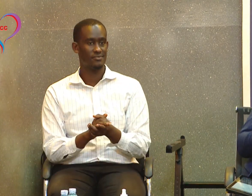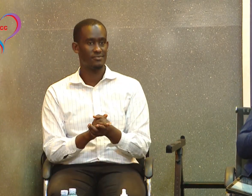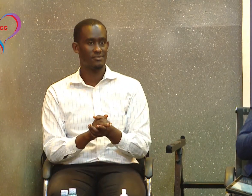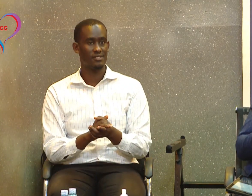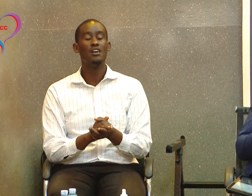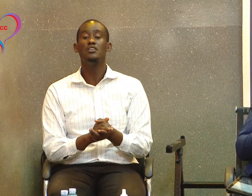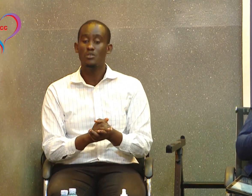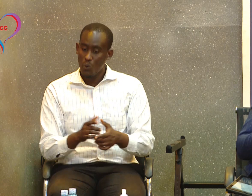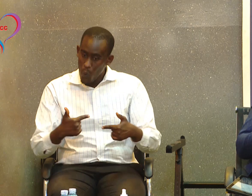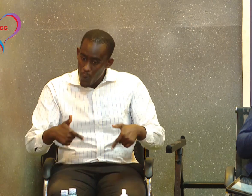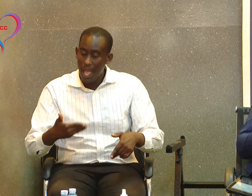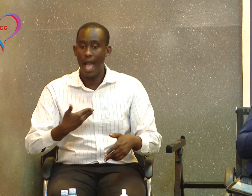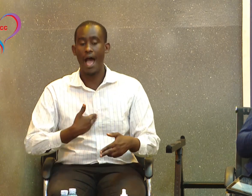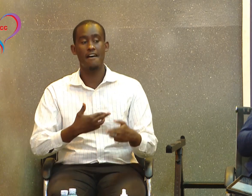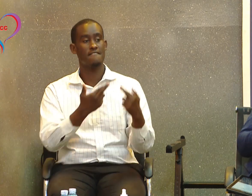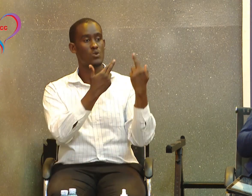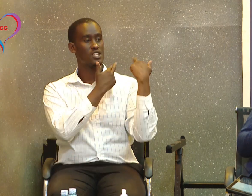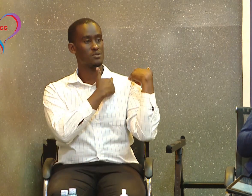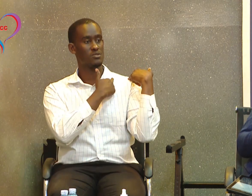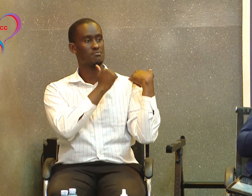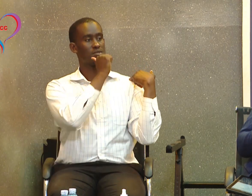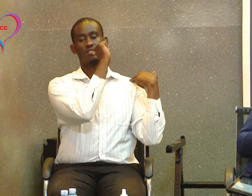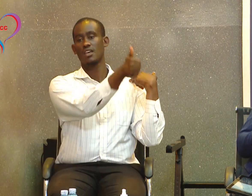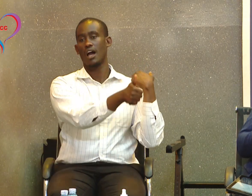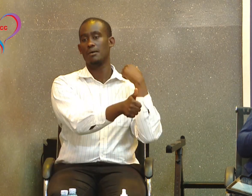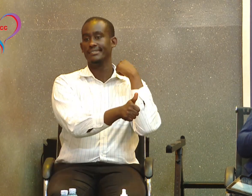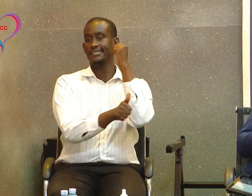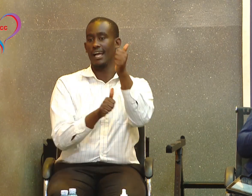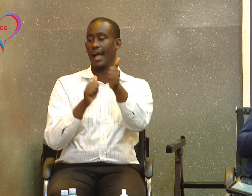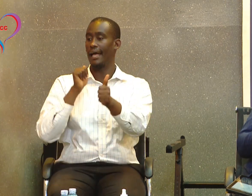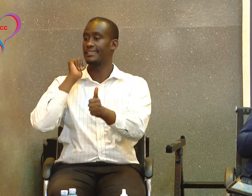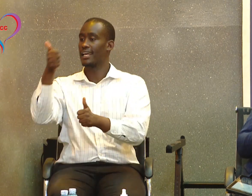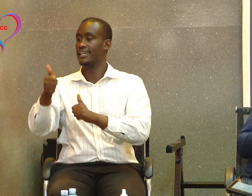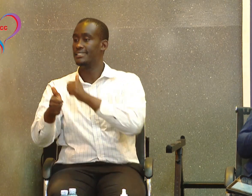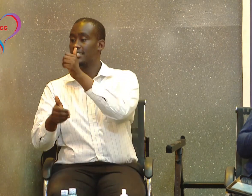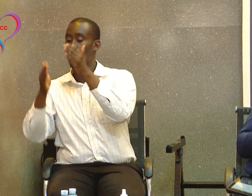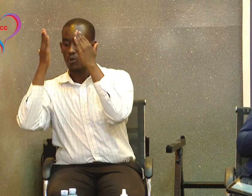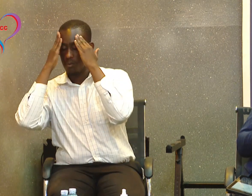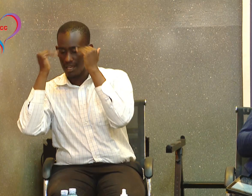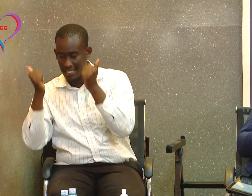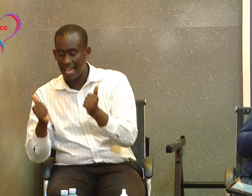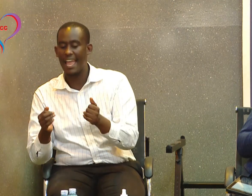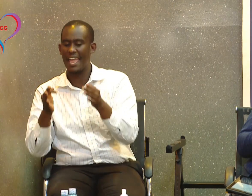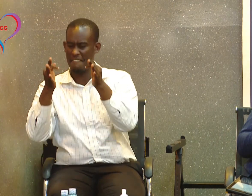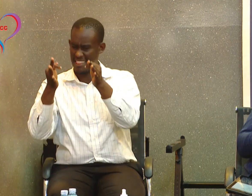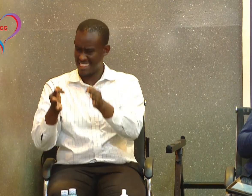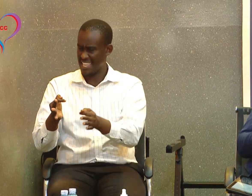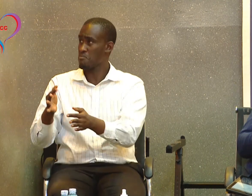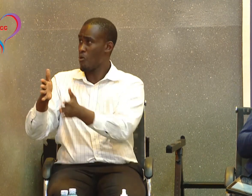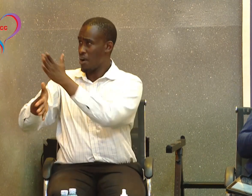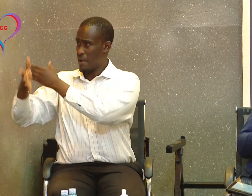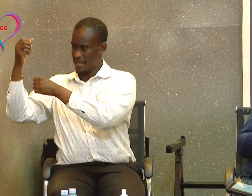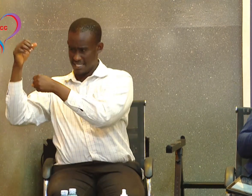tuino obuvunaanyizibwa obw'okumanya nti buli kintu ku nsi Katonda kye yatonda yakitonda nga